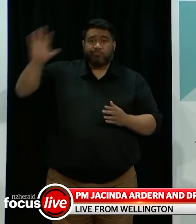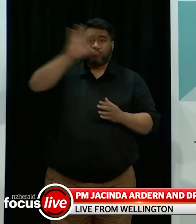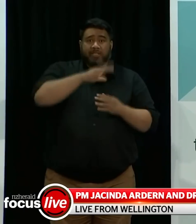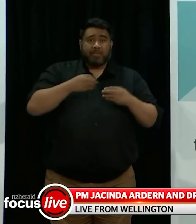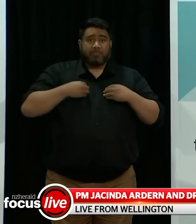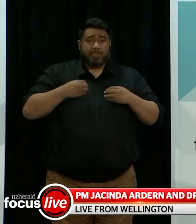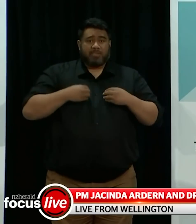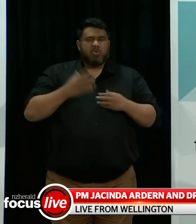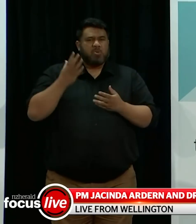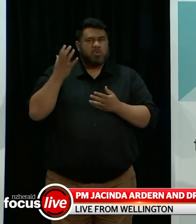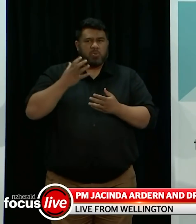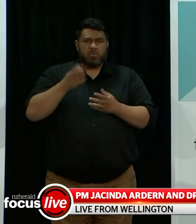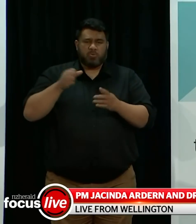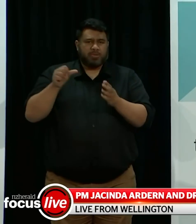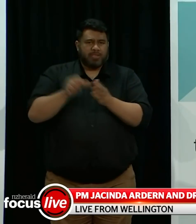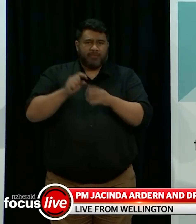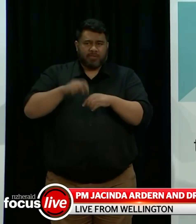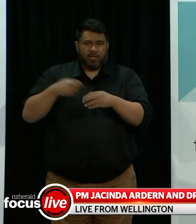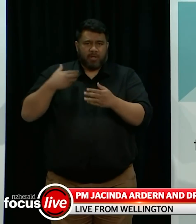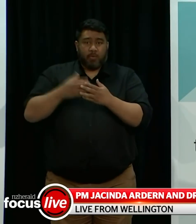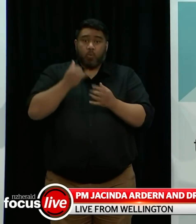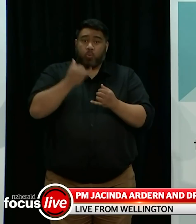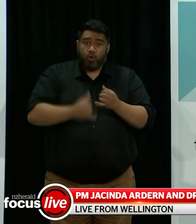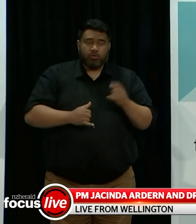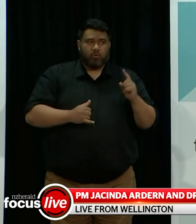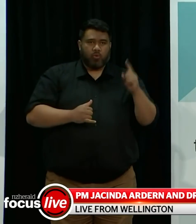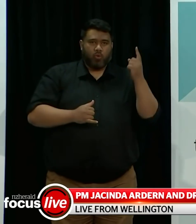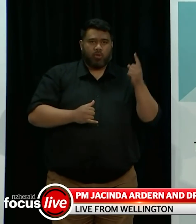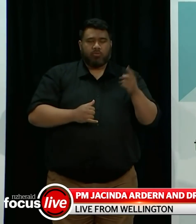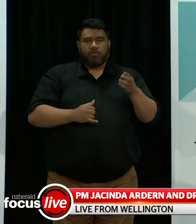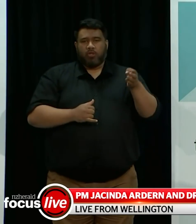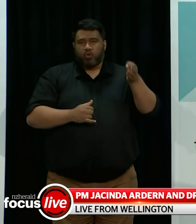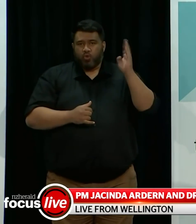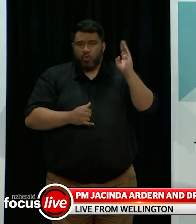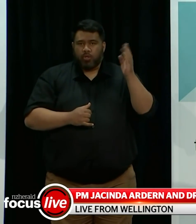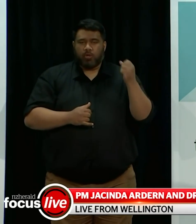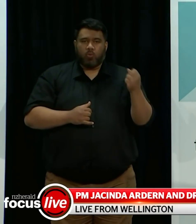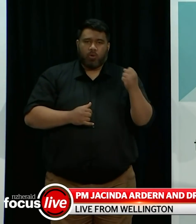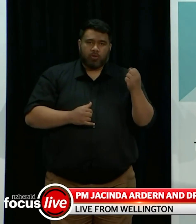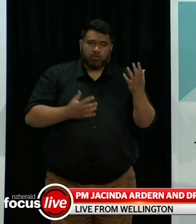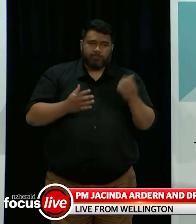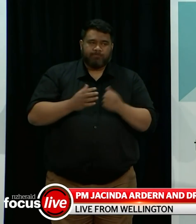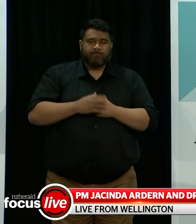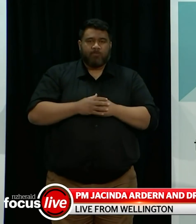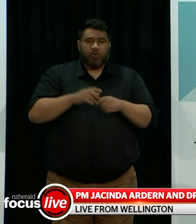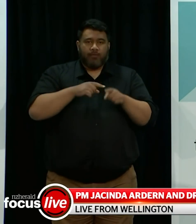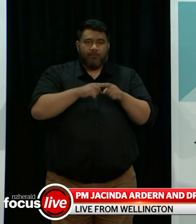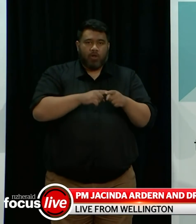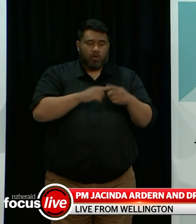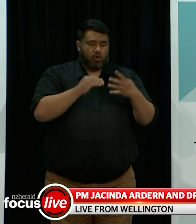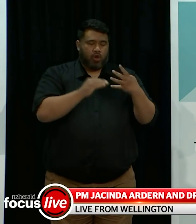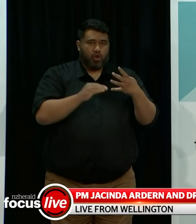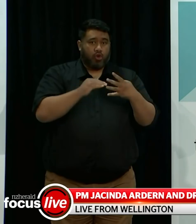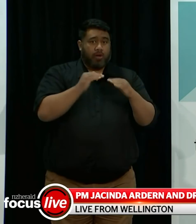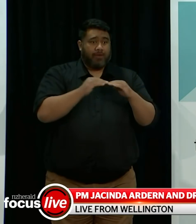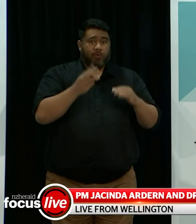in Auckland, Waikato and Northland. Operating with the restrictions in place under the alert level system has been tough, but those